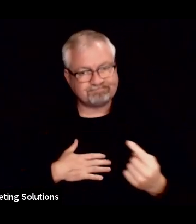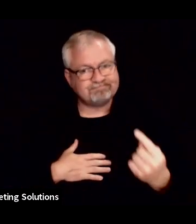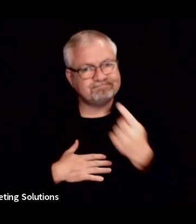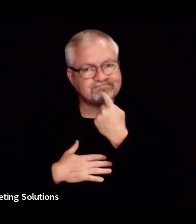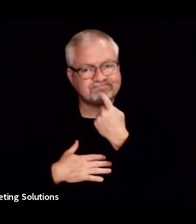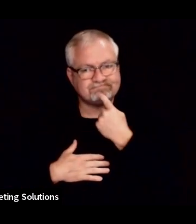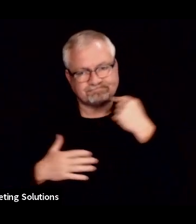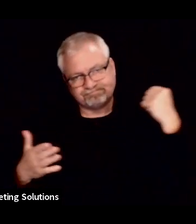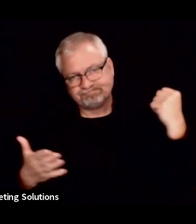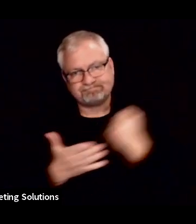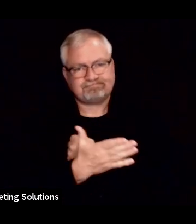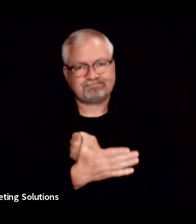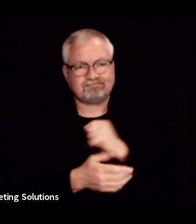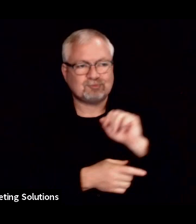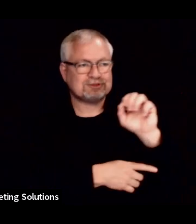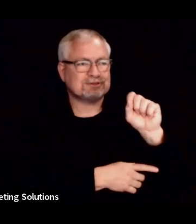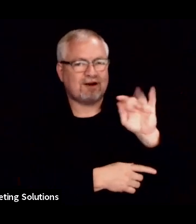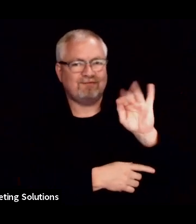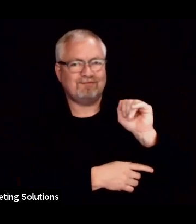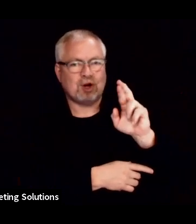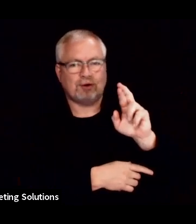year. I did